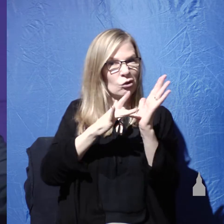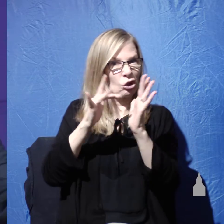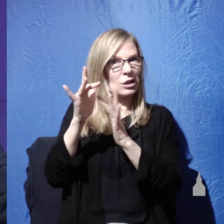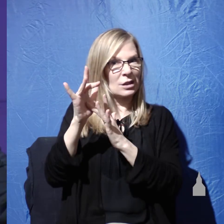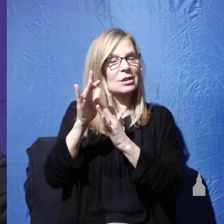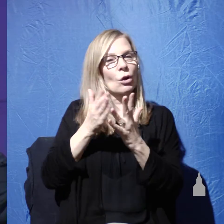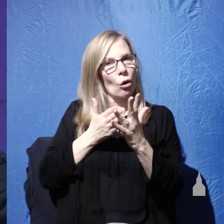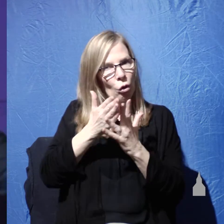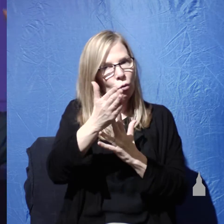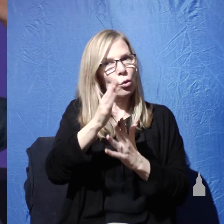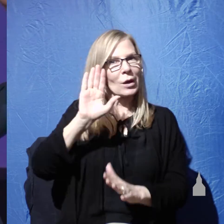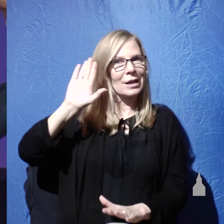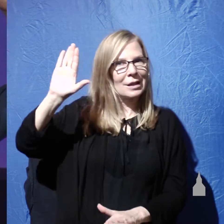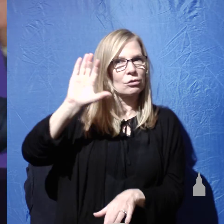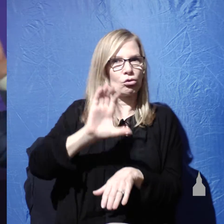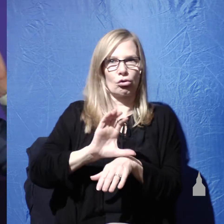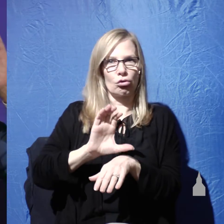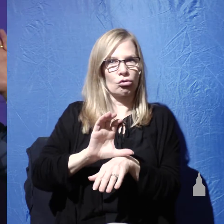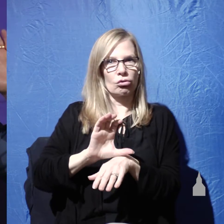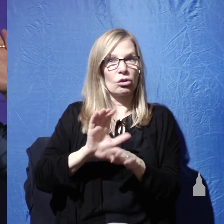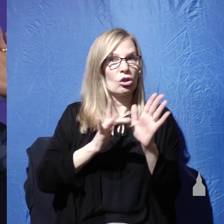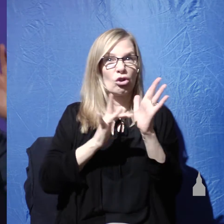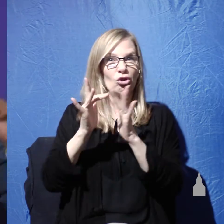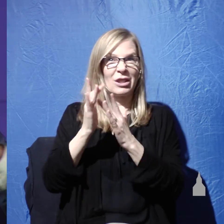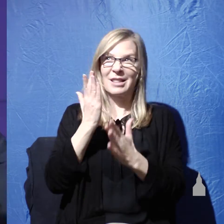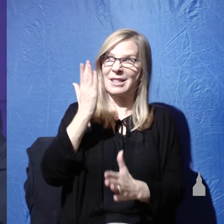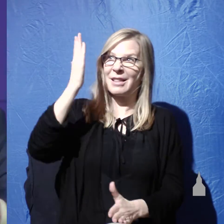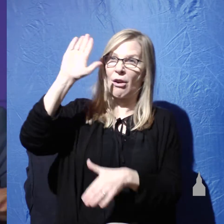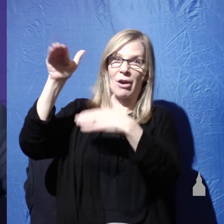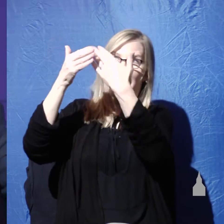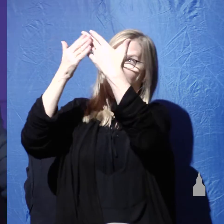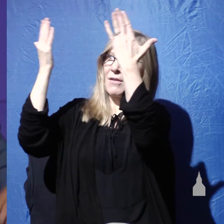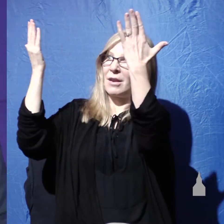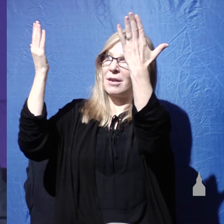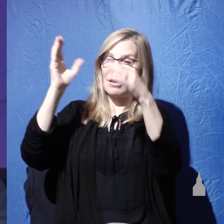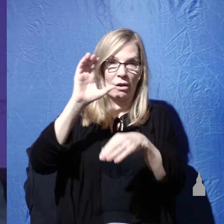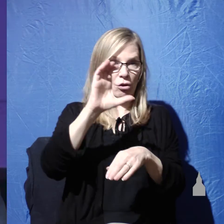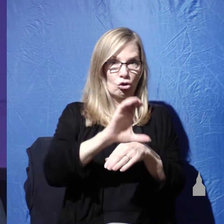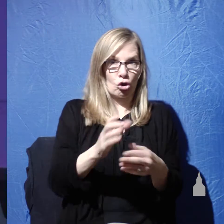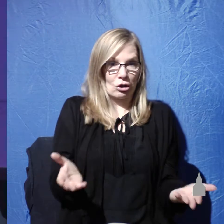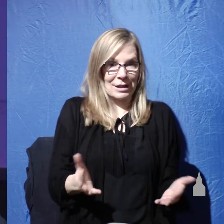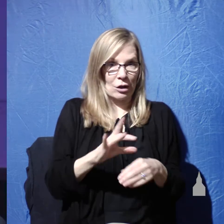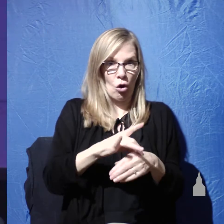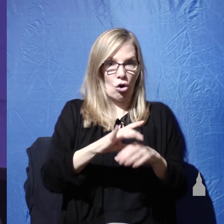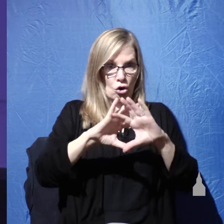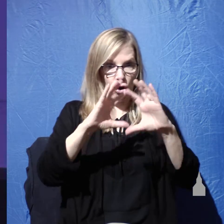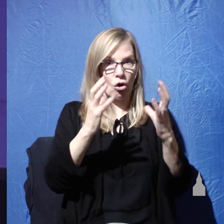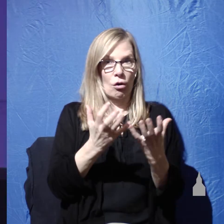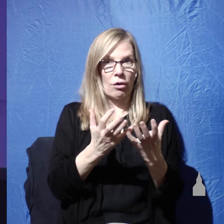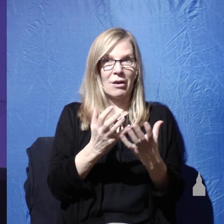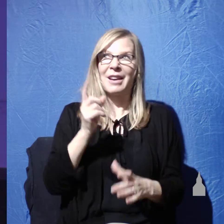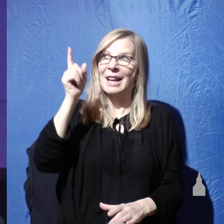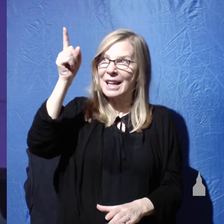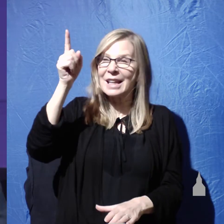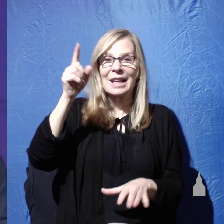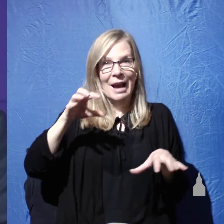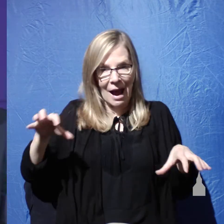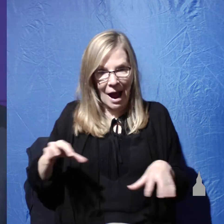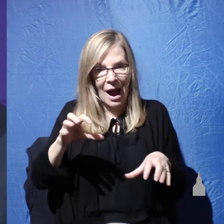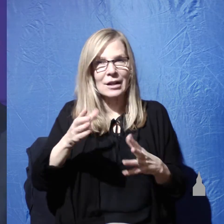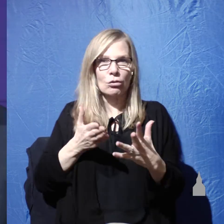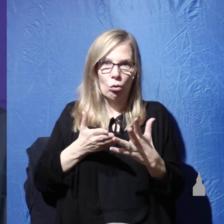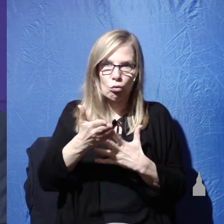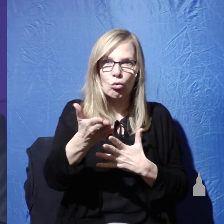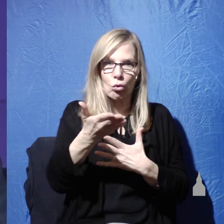through his church. He's in glory. The church is on earth. He moves through them. Now, as I told you when we first started this study,